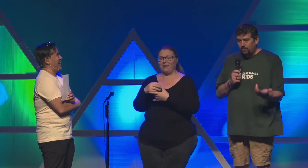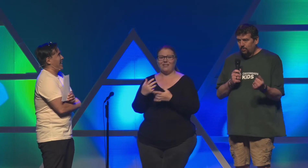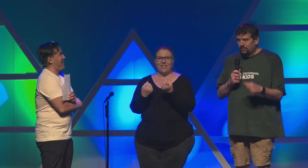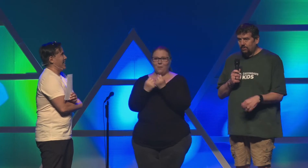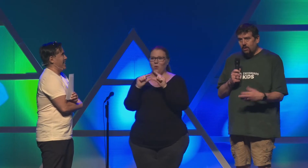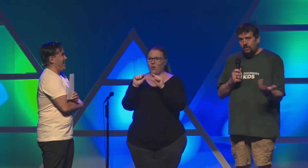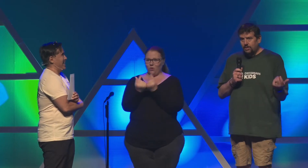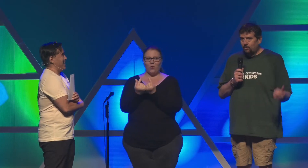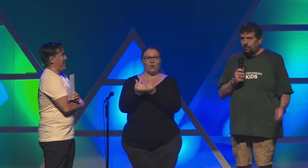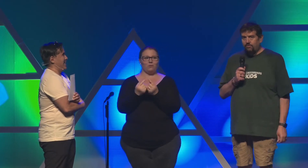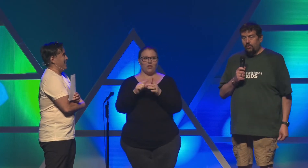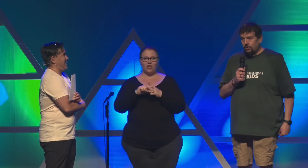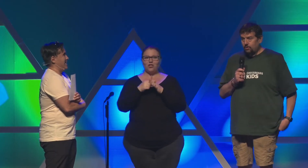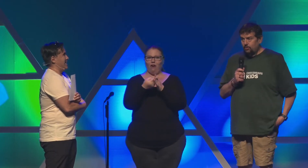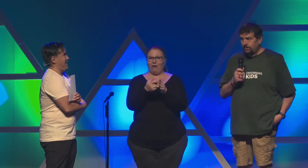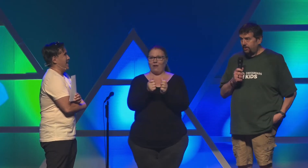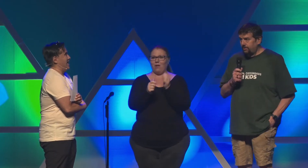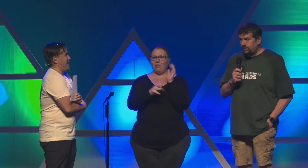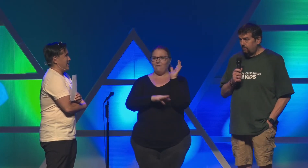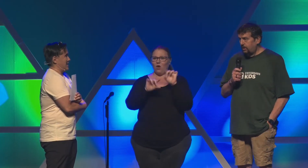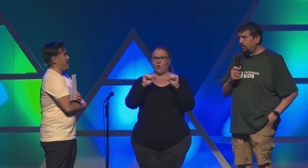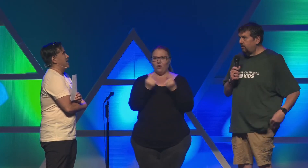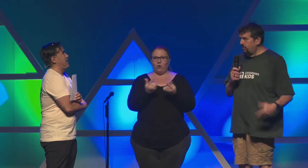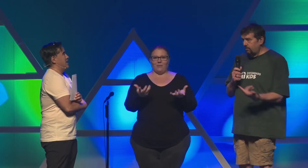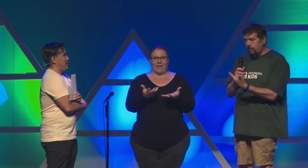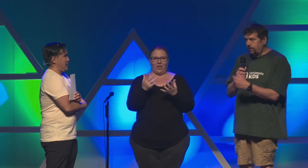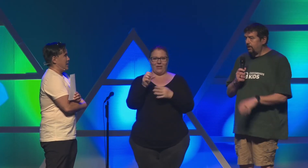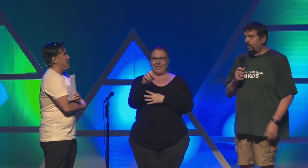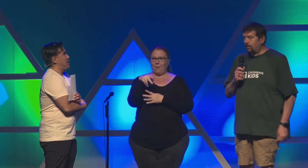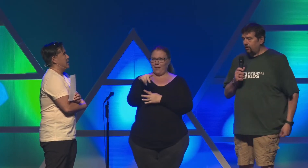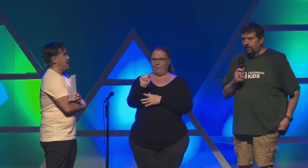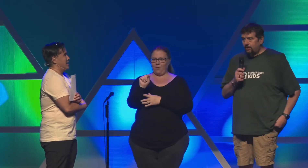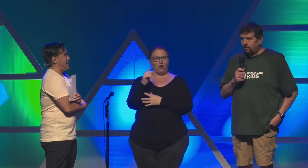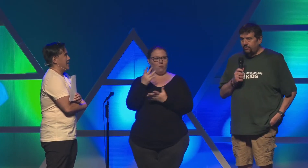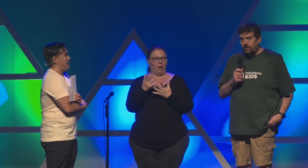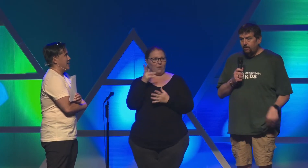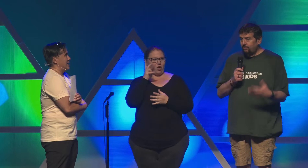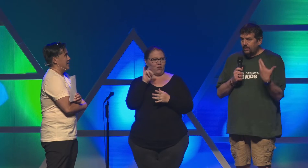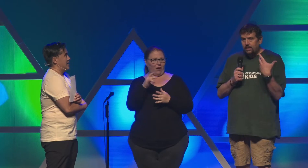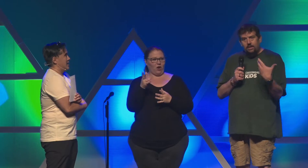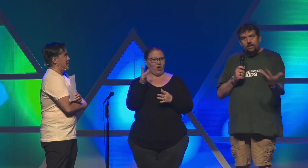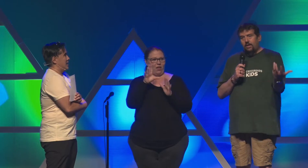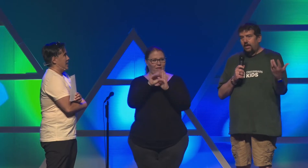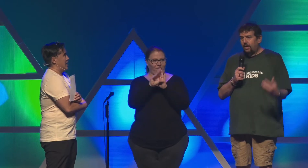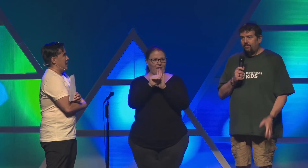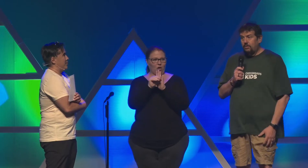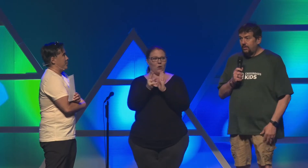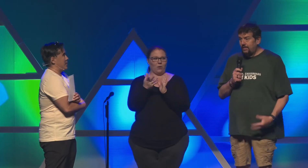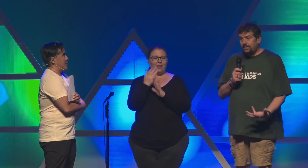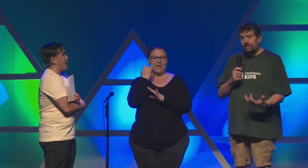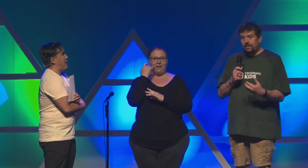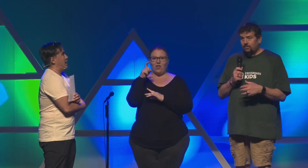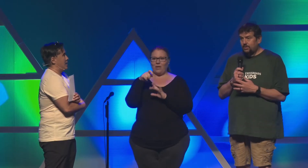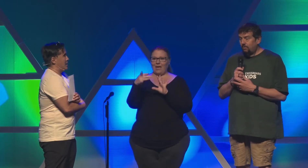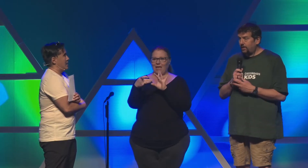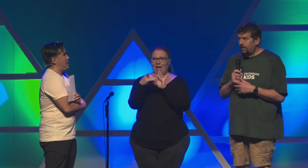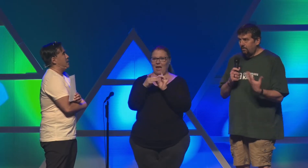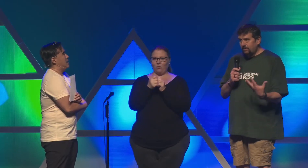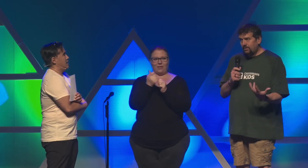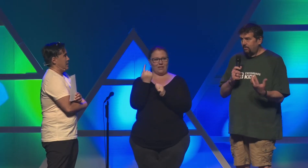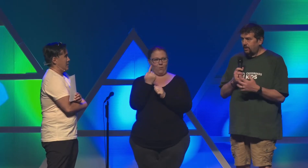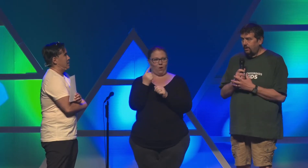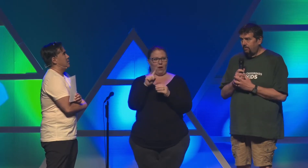Support groups are launching with our fall groups here in September. You've probably heard there on the video. If you need to connect with